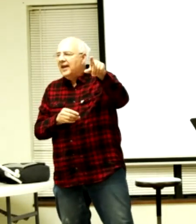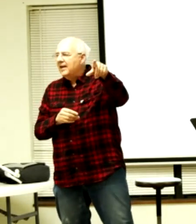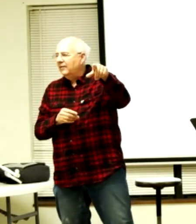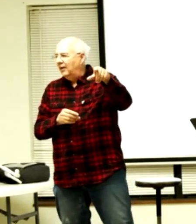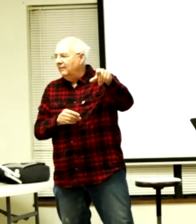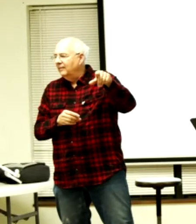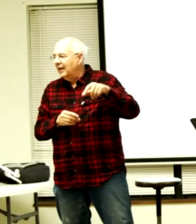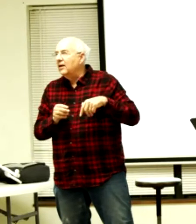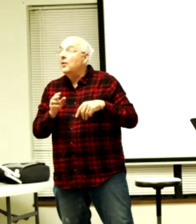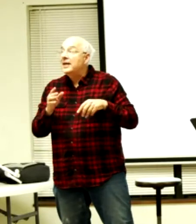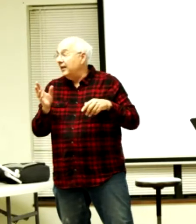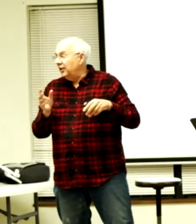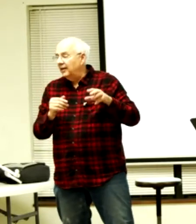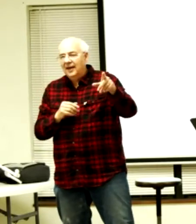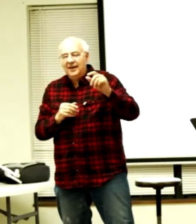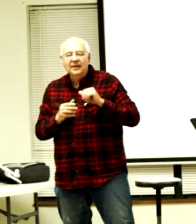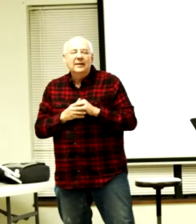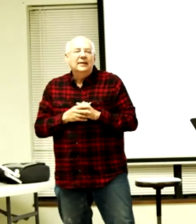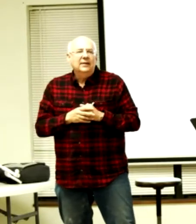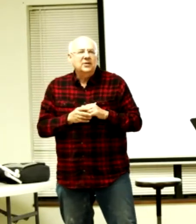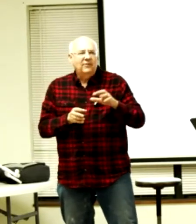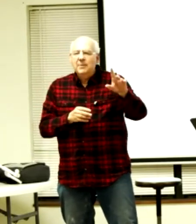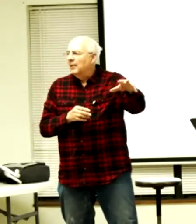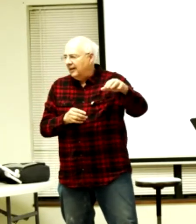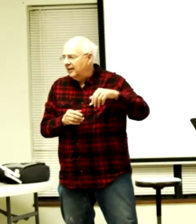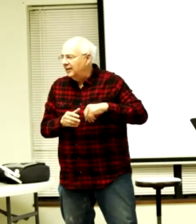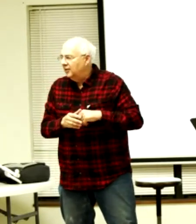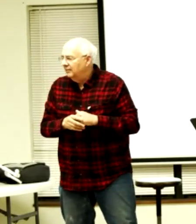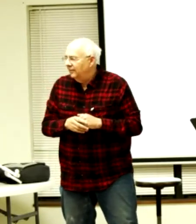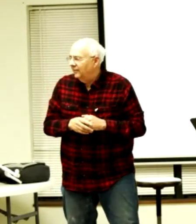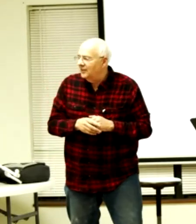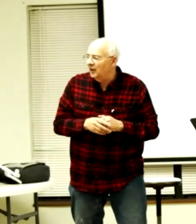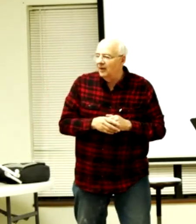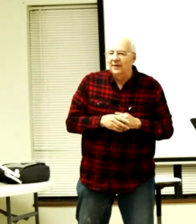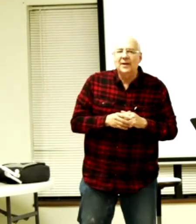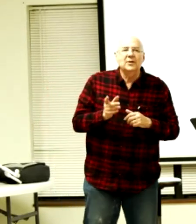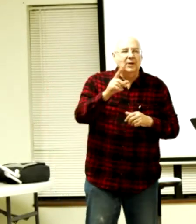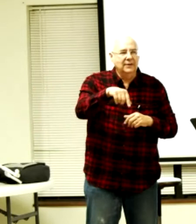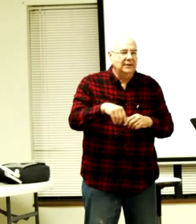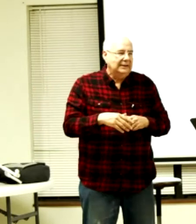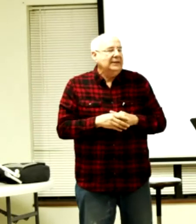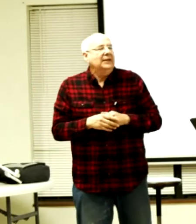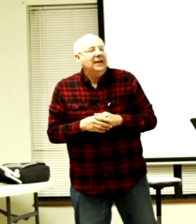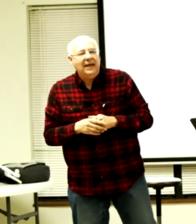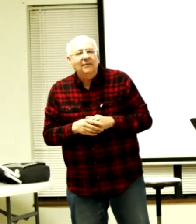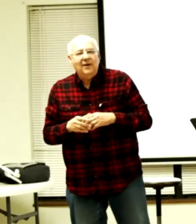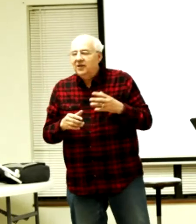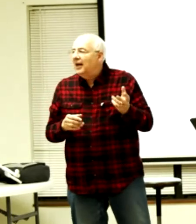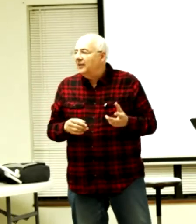Kane farm, K-O-E-H-N, Kane, there's some feeble-minded kids. So he goes over and finds out that